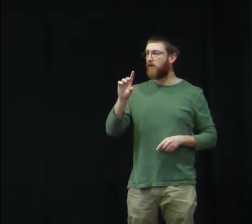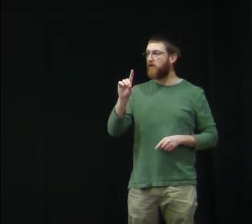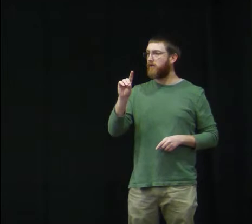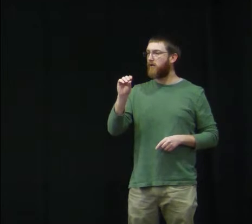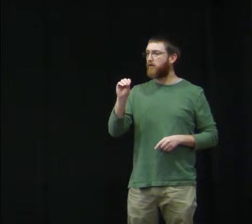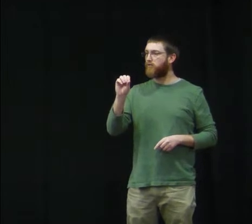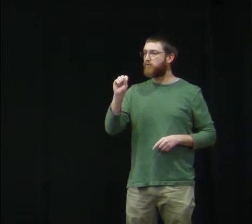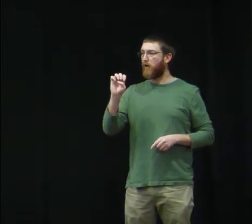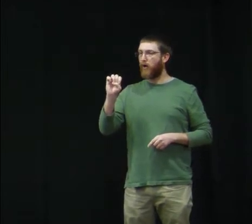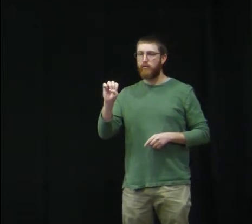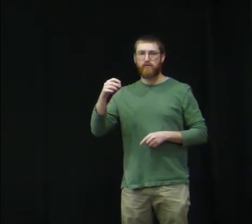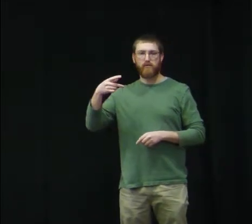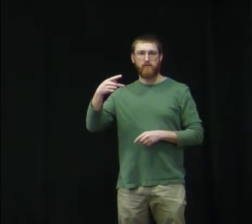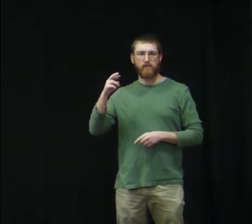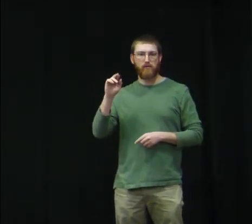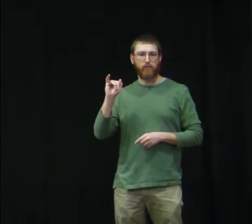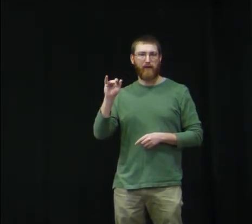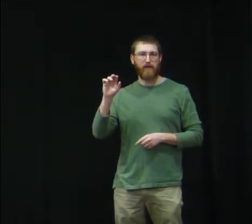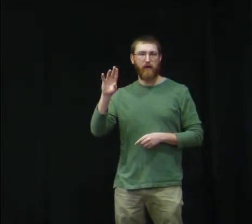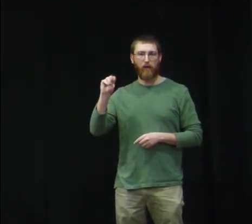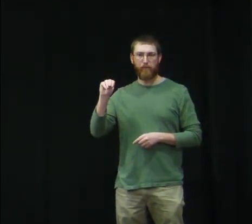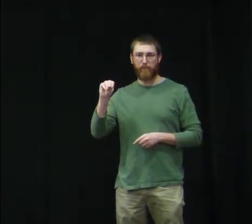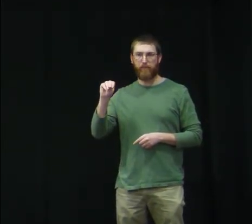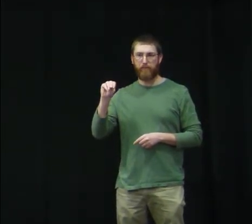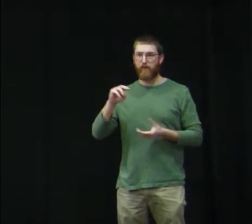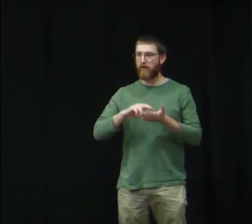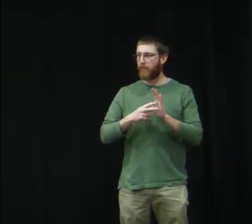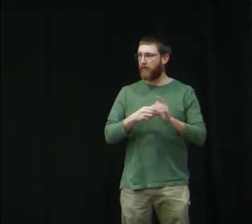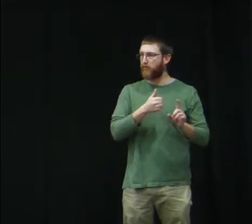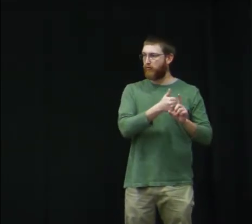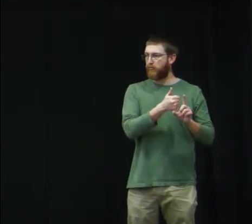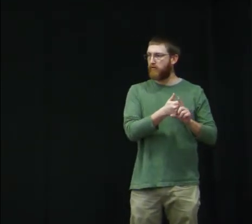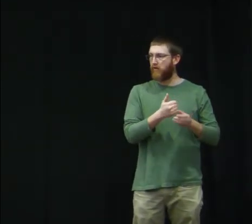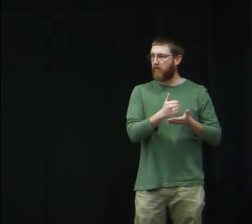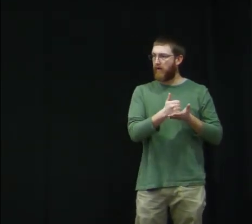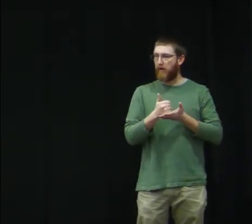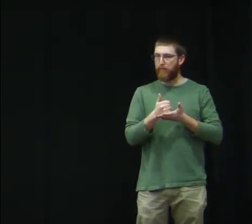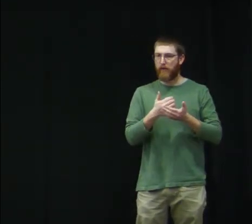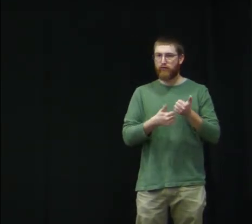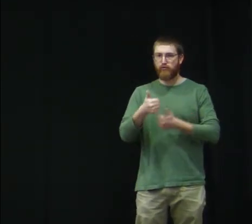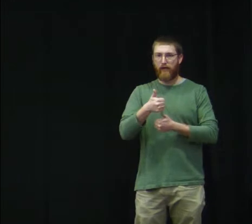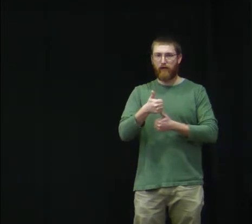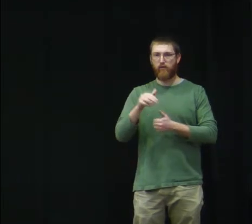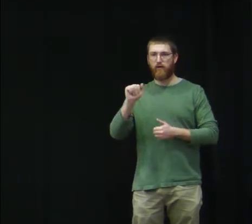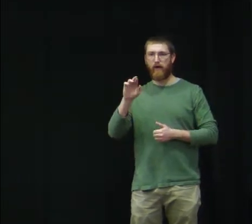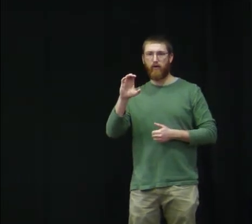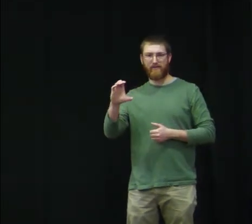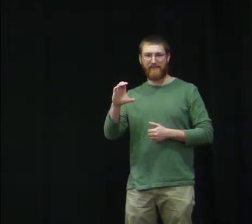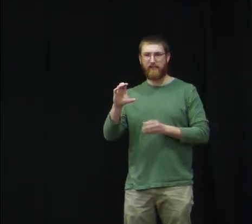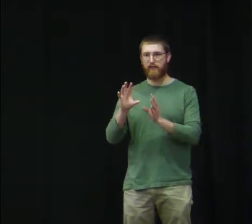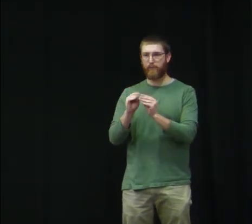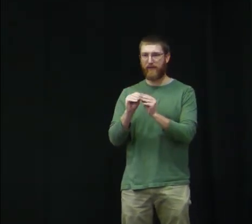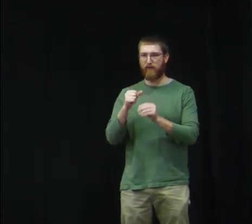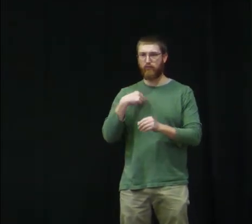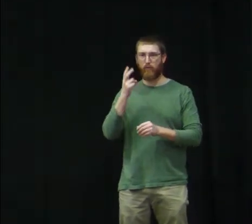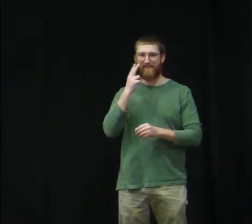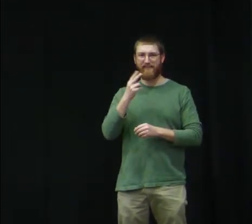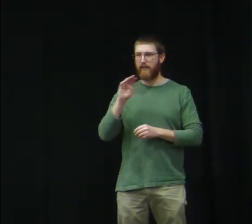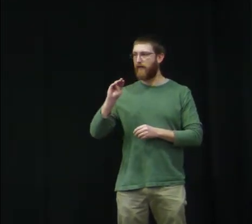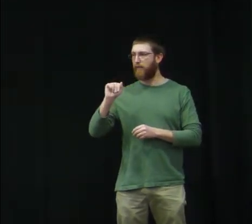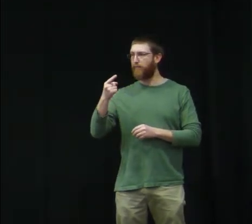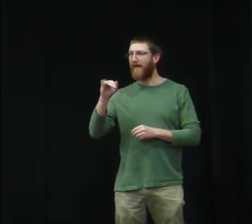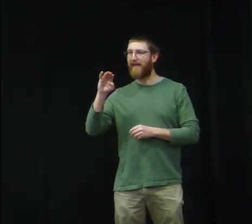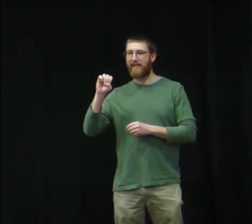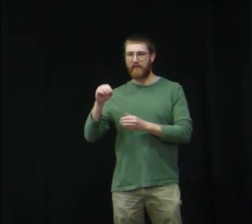me. So she will help chair some ARCs as part of that practicum. So you all will get to see